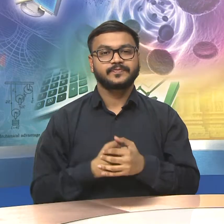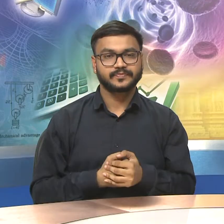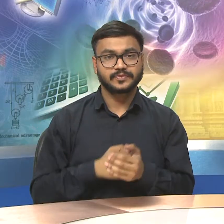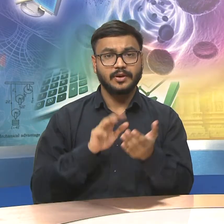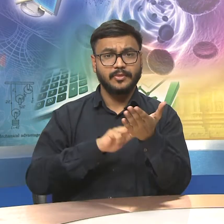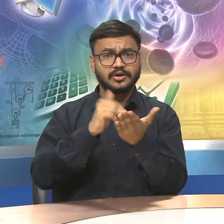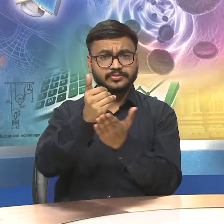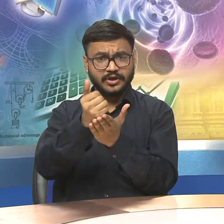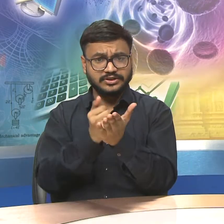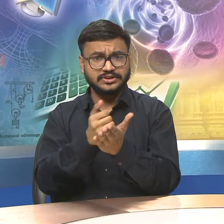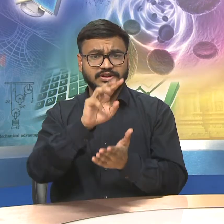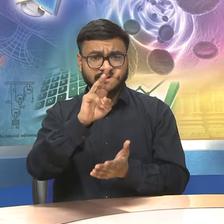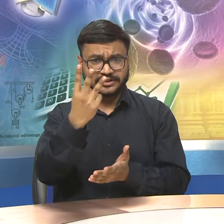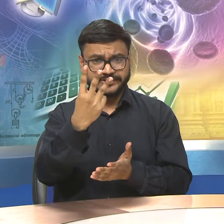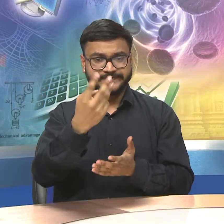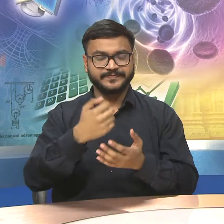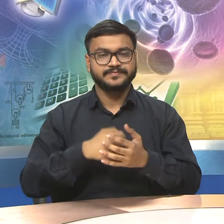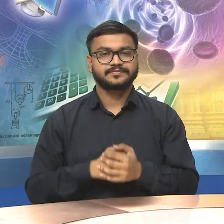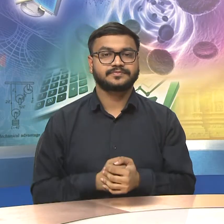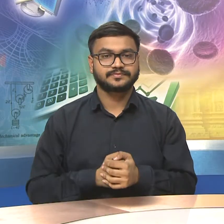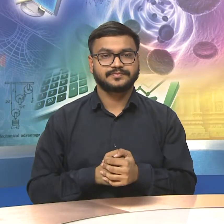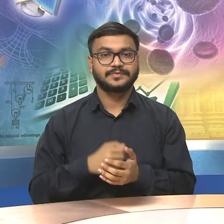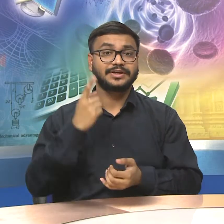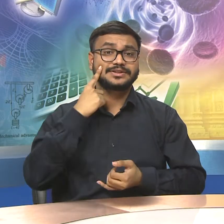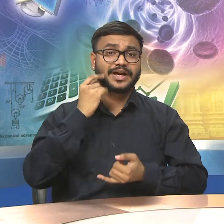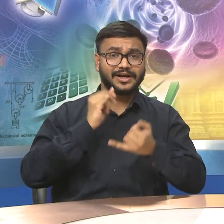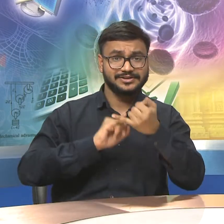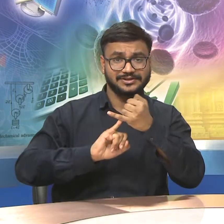Book code 230, module 3,